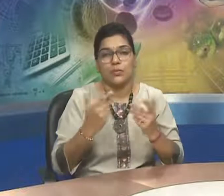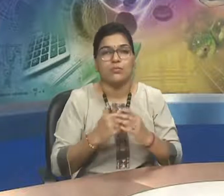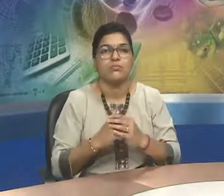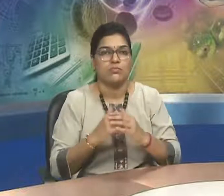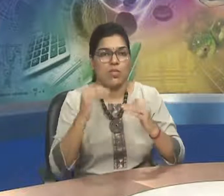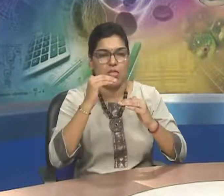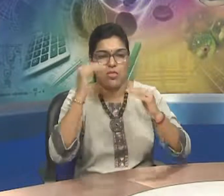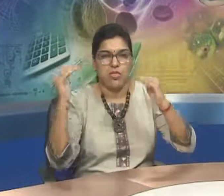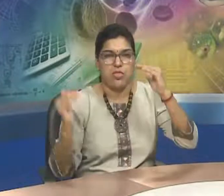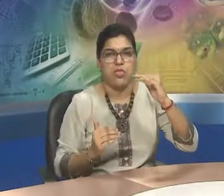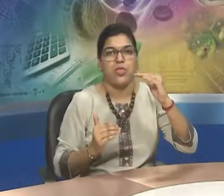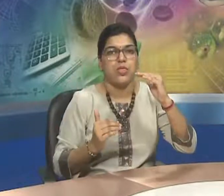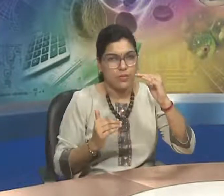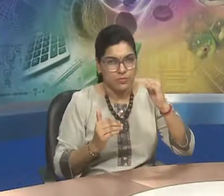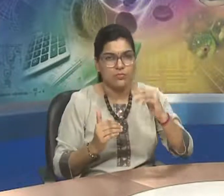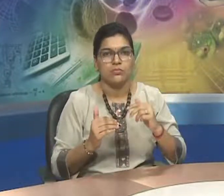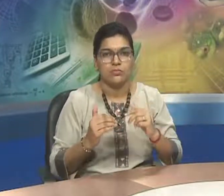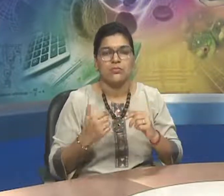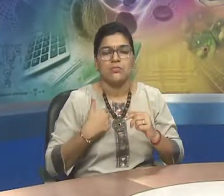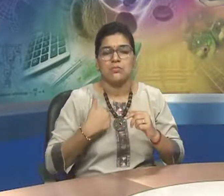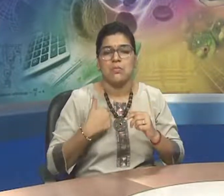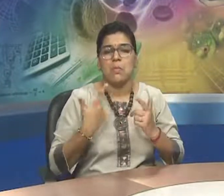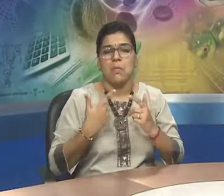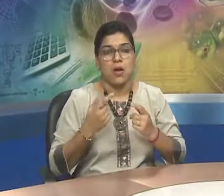This word is disparity.